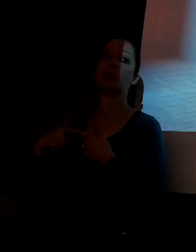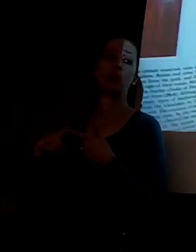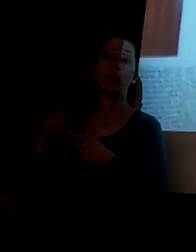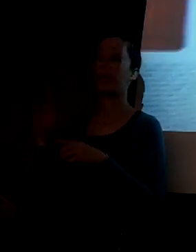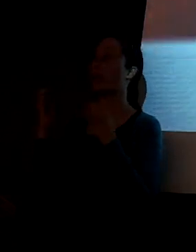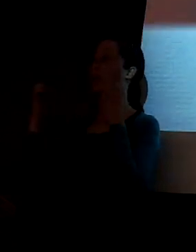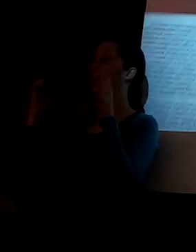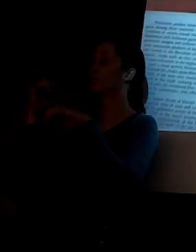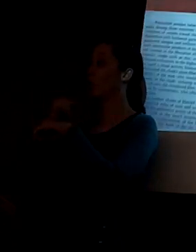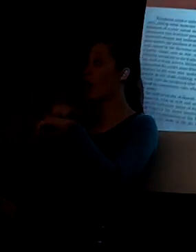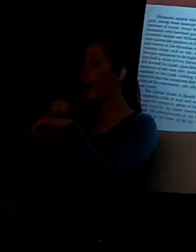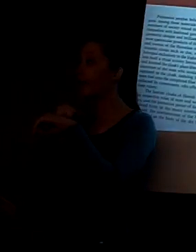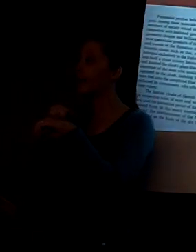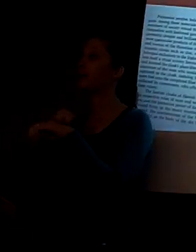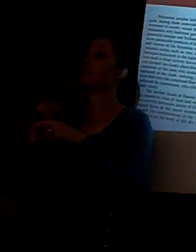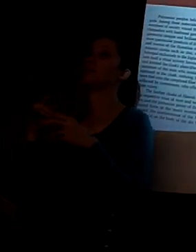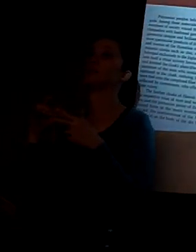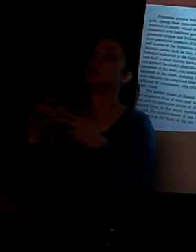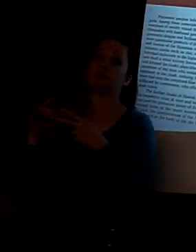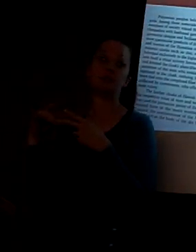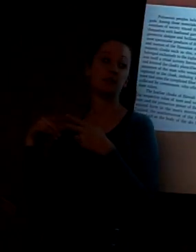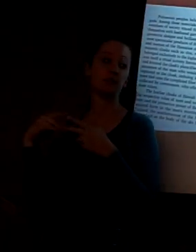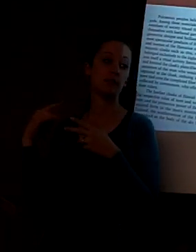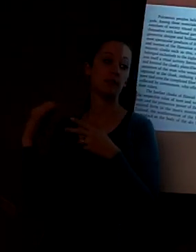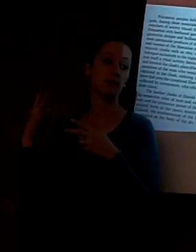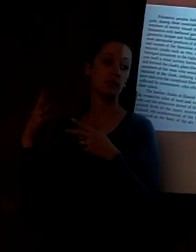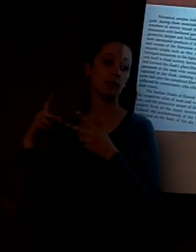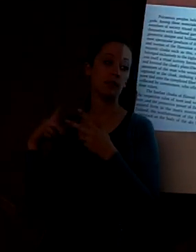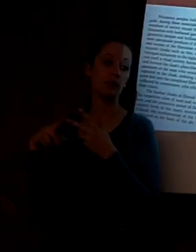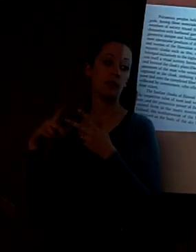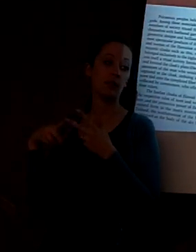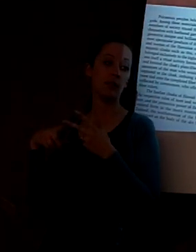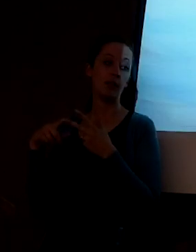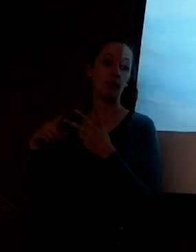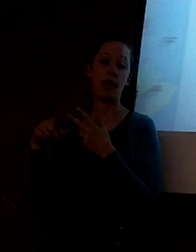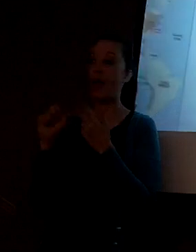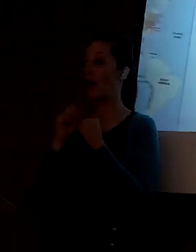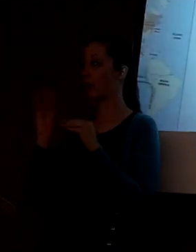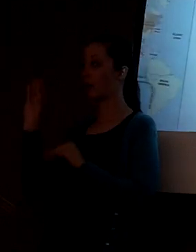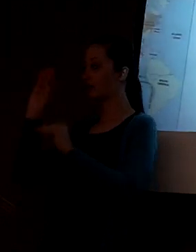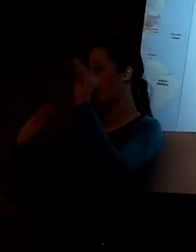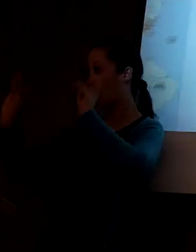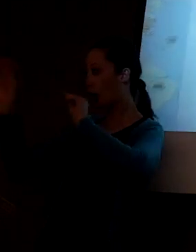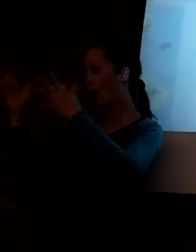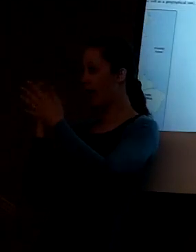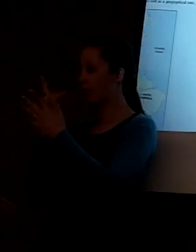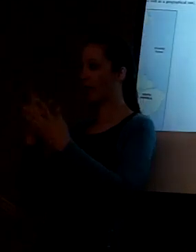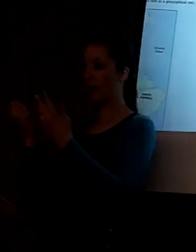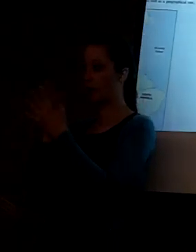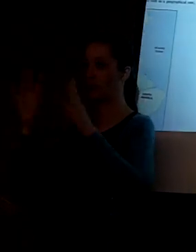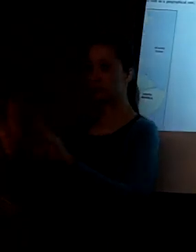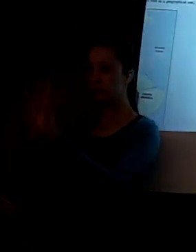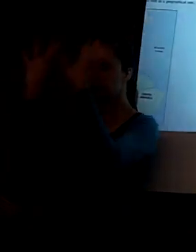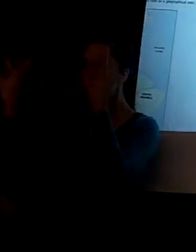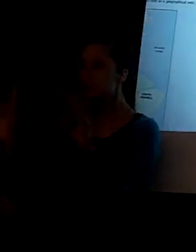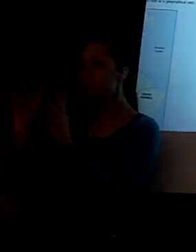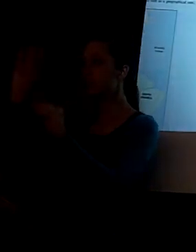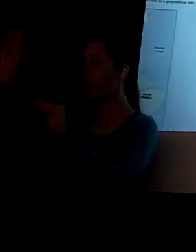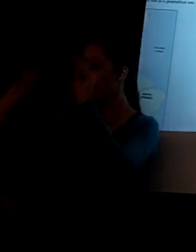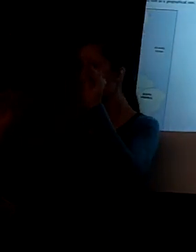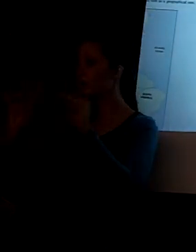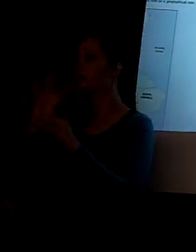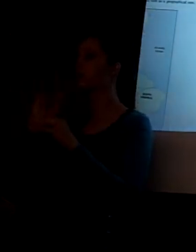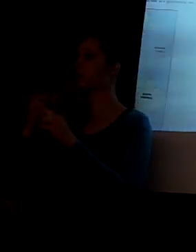Easter Island people. We talked about how they decorate everything, the ornamentation. We talked about